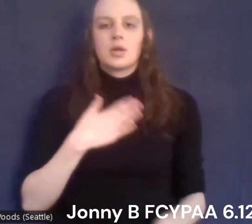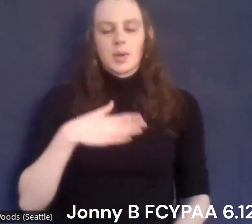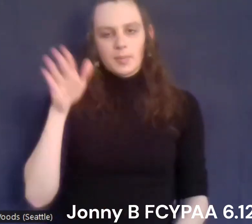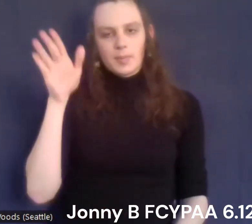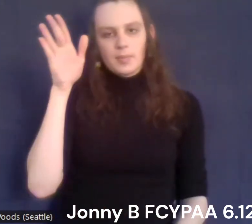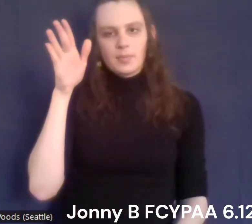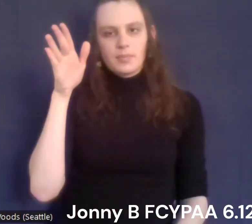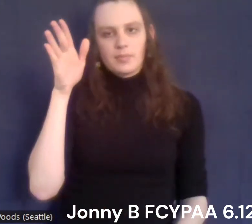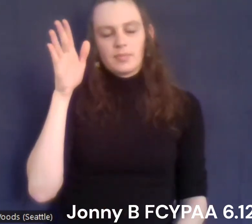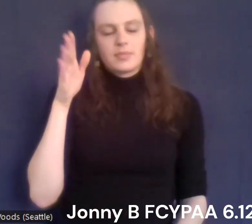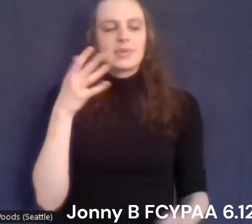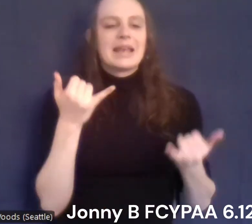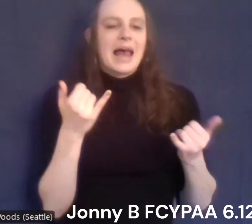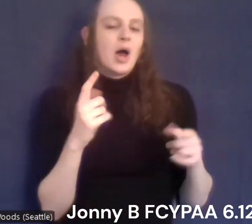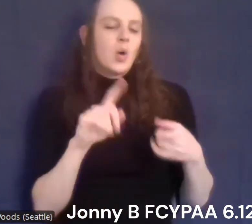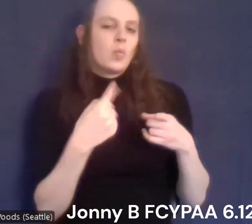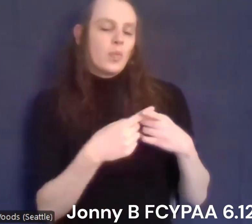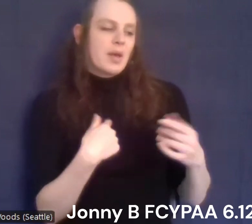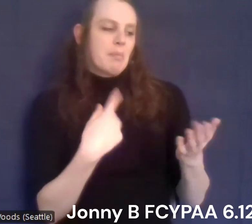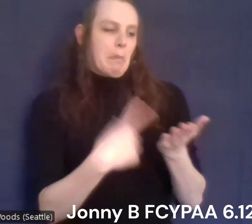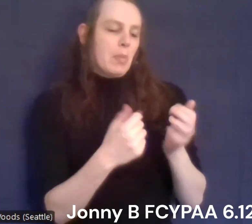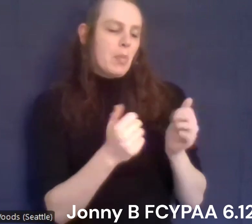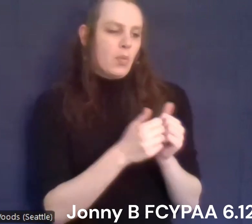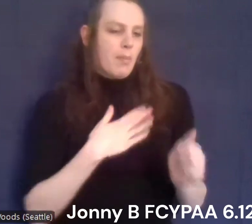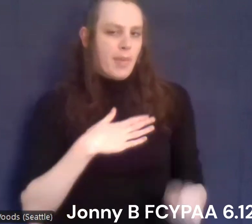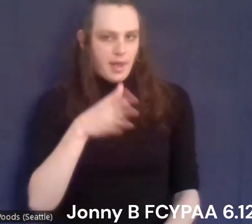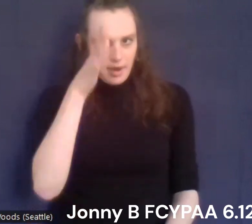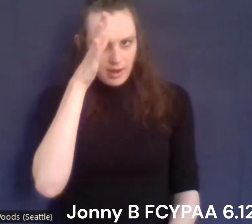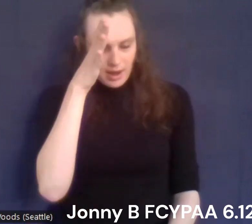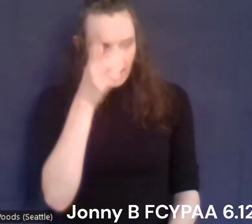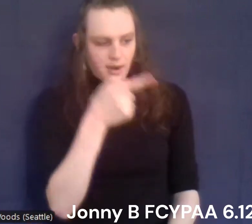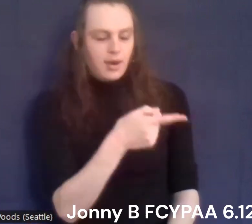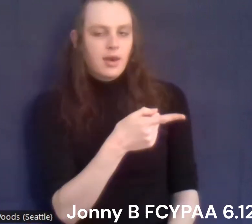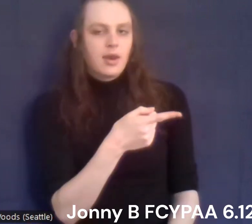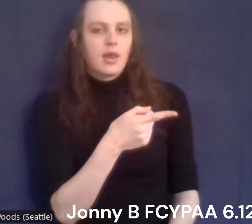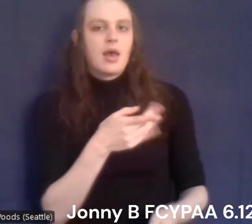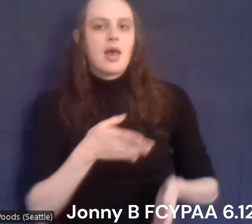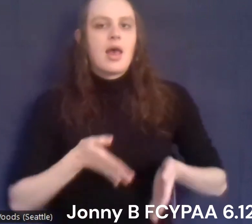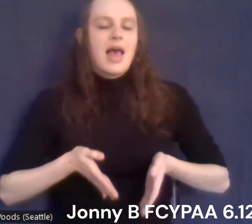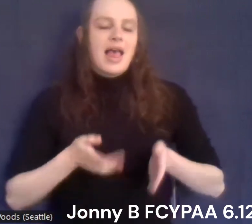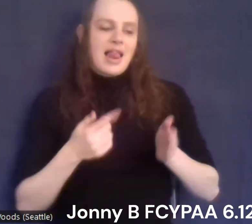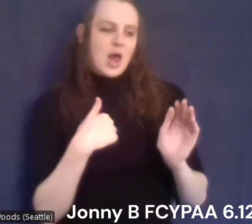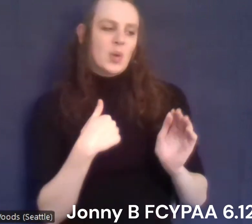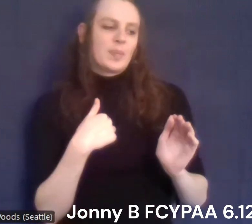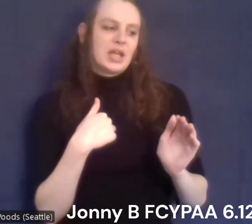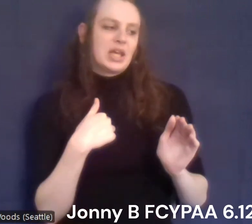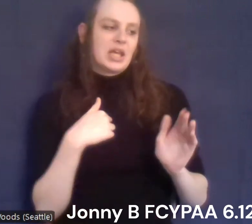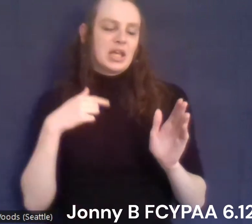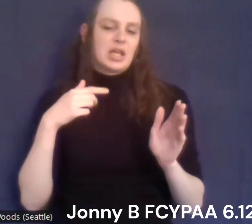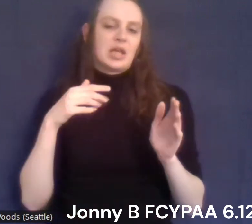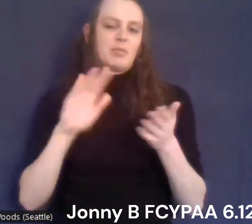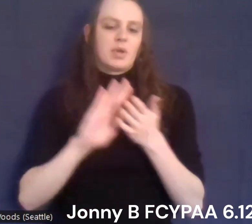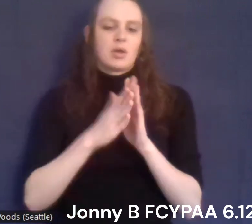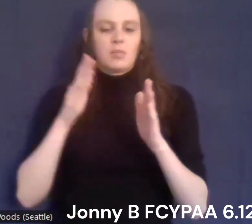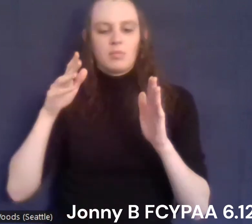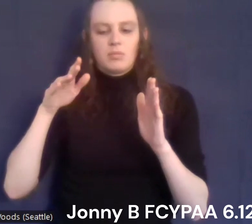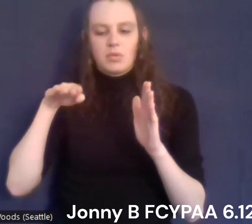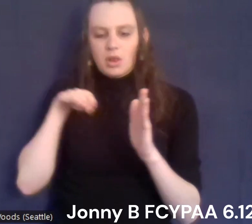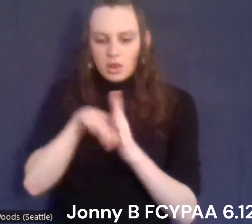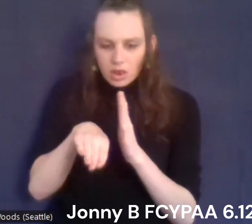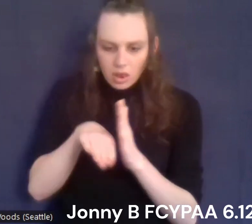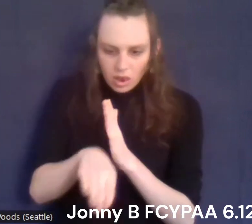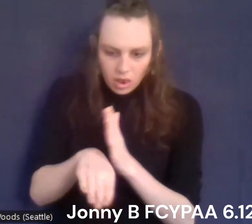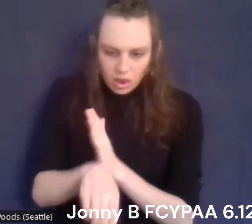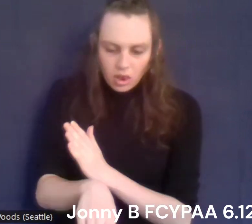now, he was kind of letting me dig my own grave and letting me find it AA for